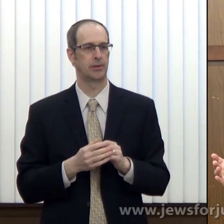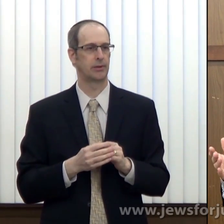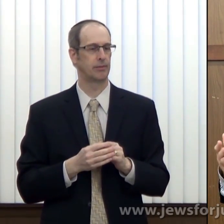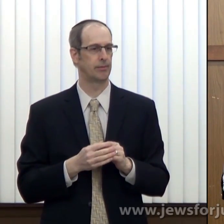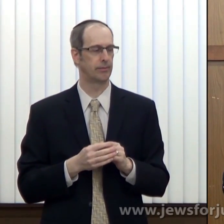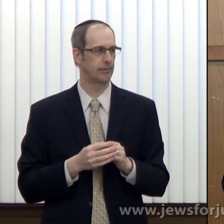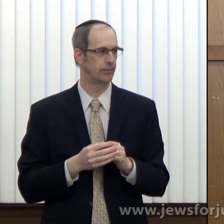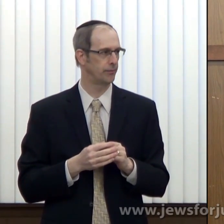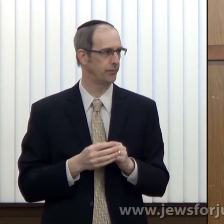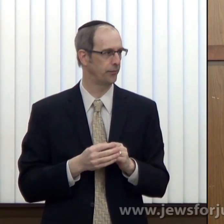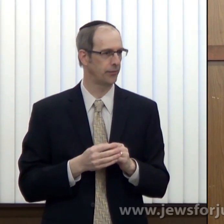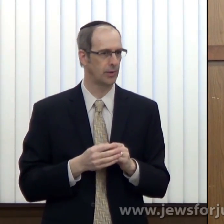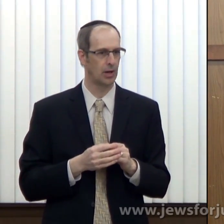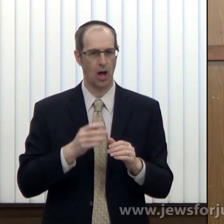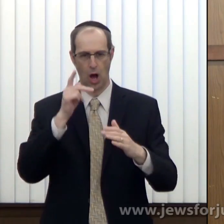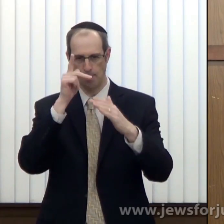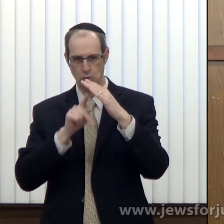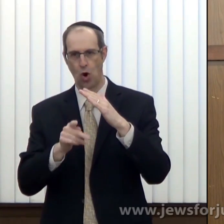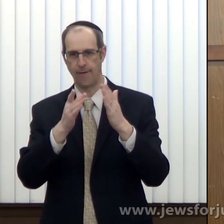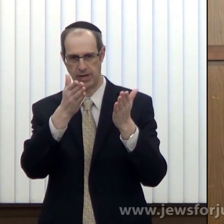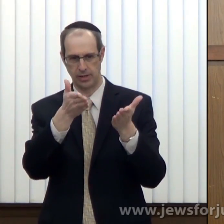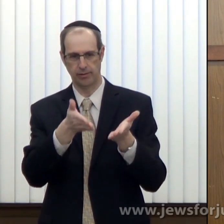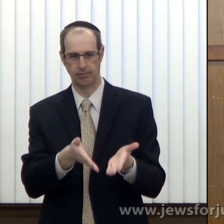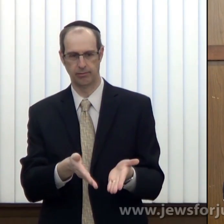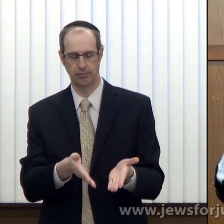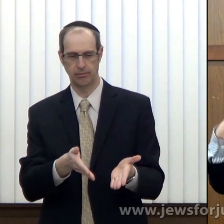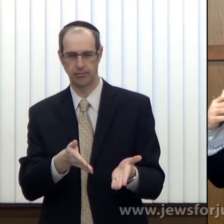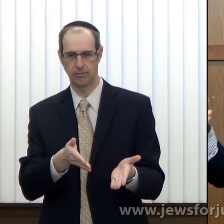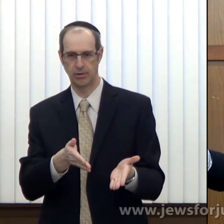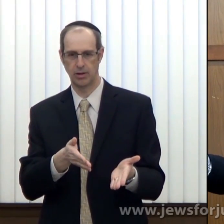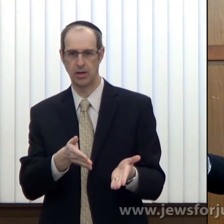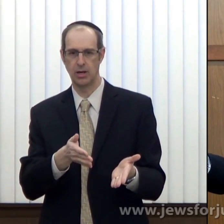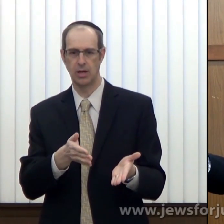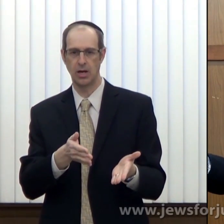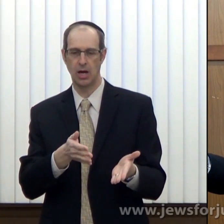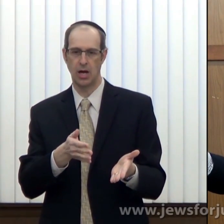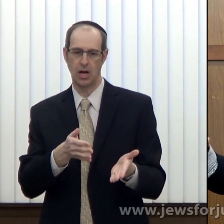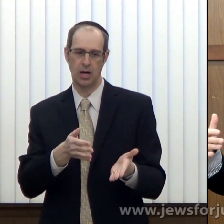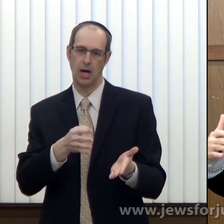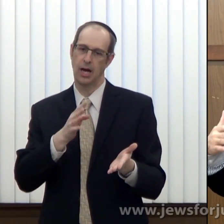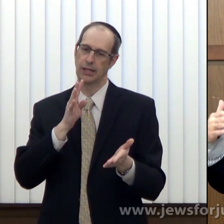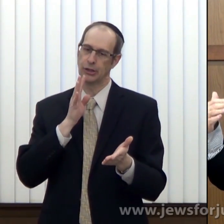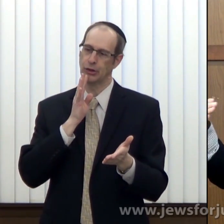there are times occasionally, when a prophet speaks about the future